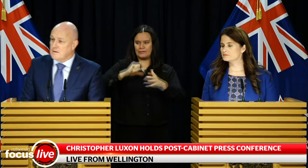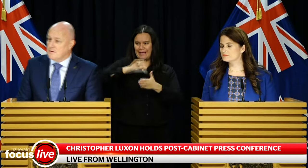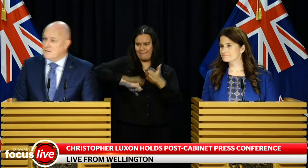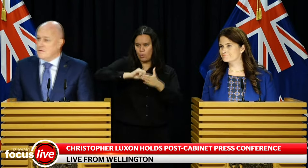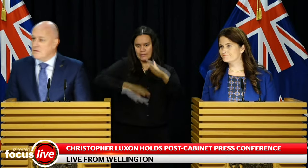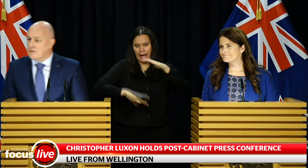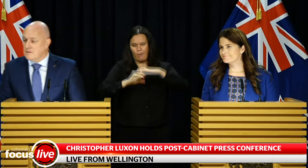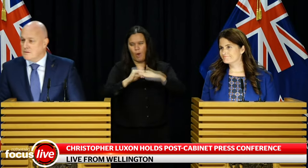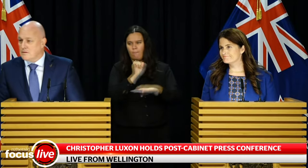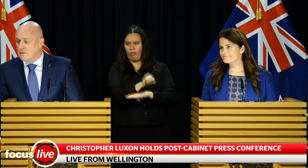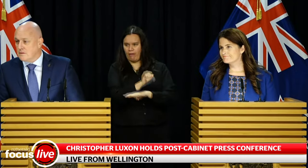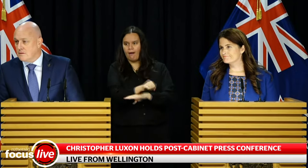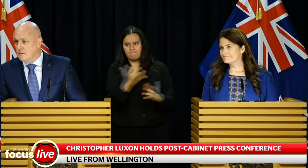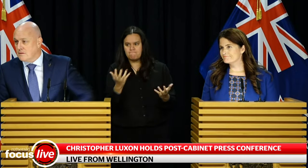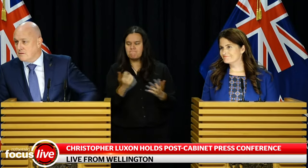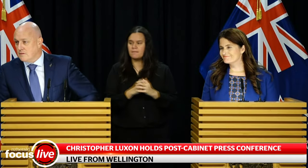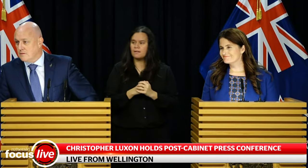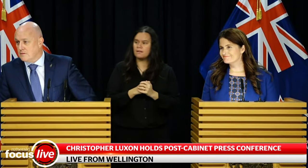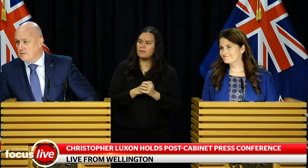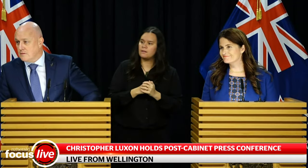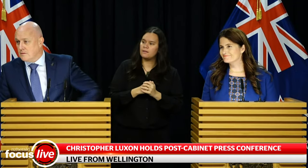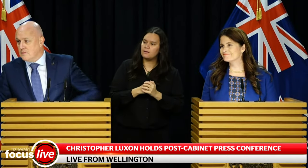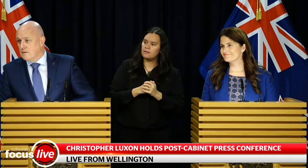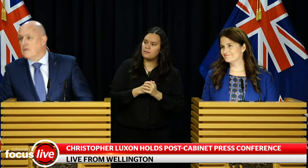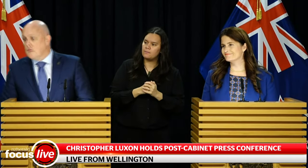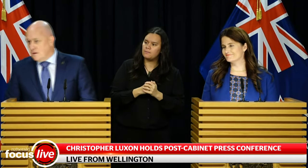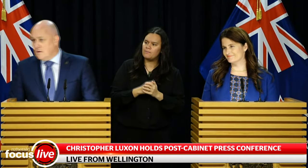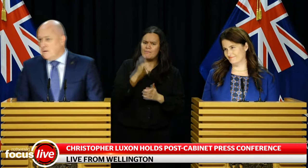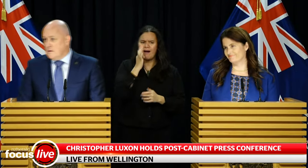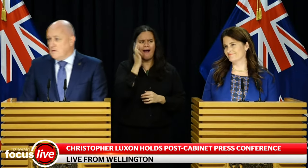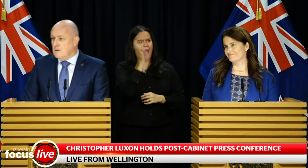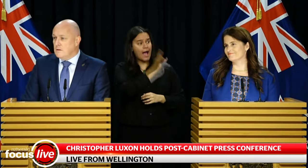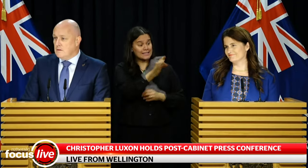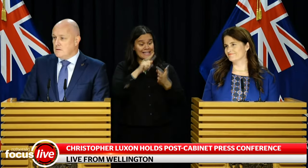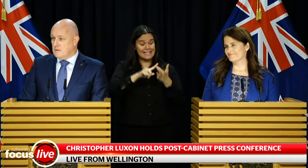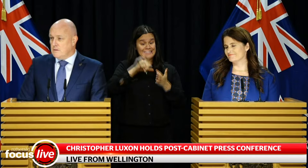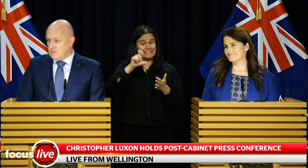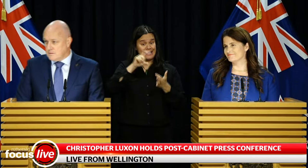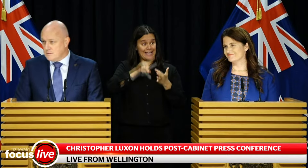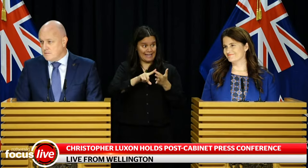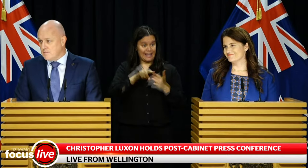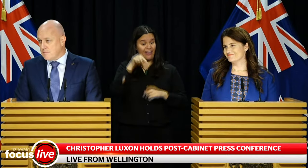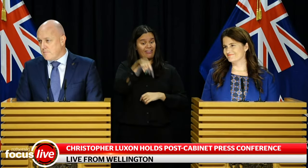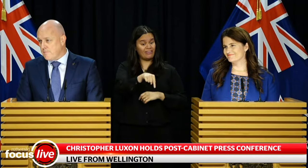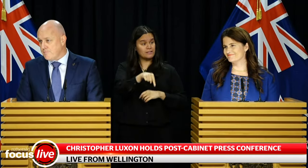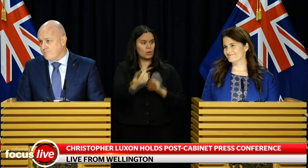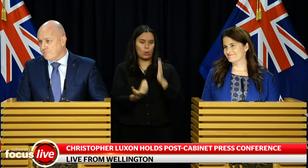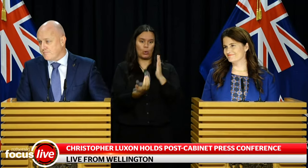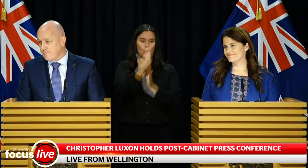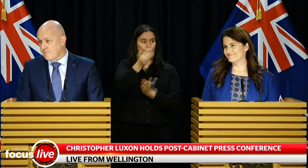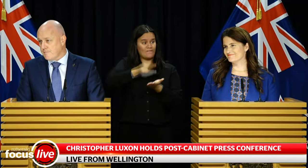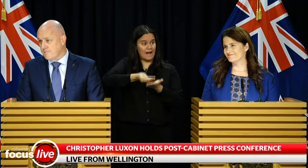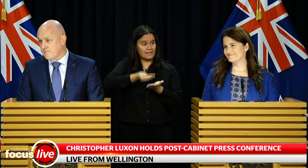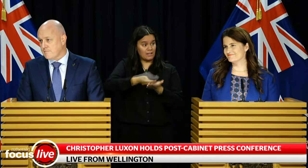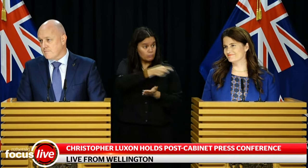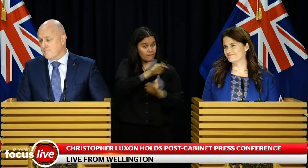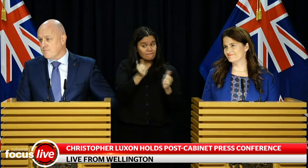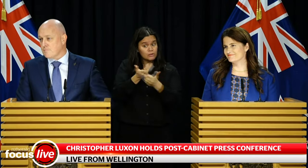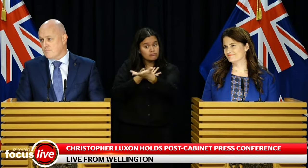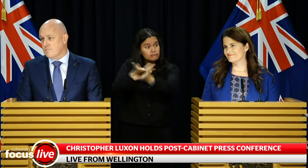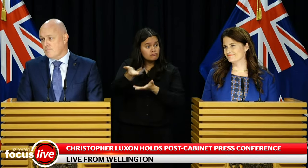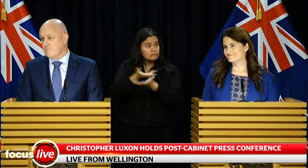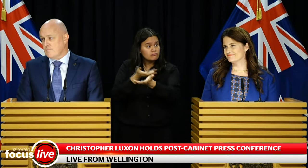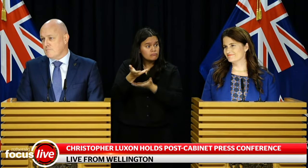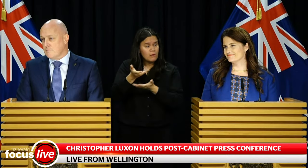Sorry, Nicola. I just wanted to ask what kind of consultation you had with the sector. I remember the last government, the last May budget, when they